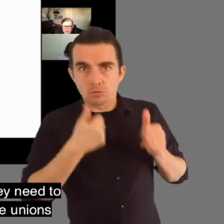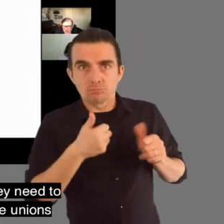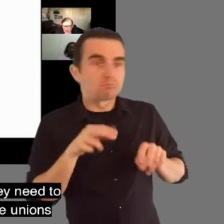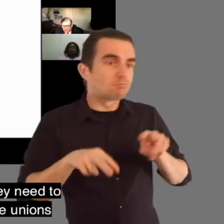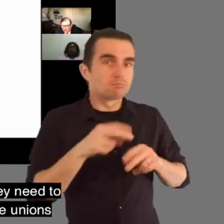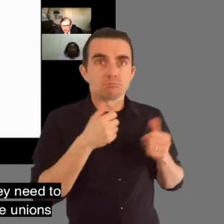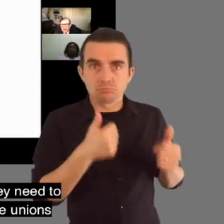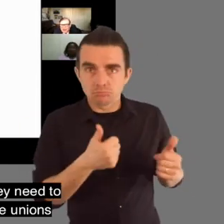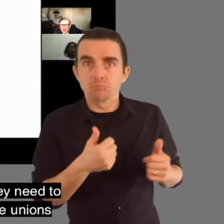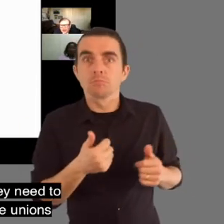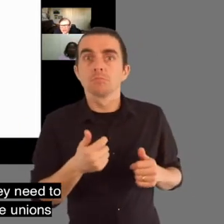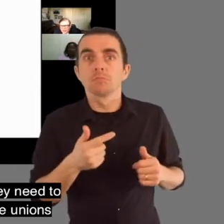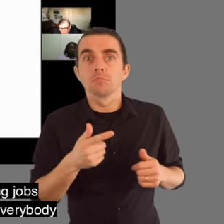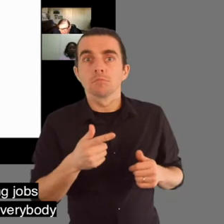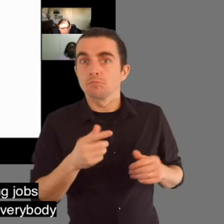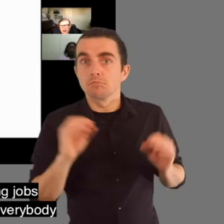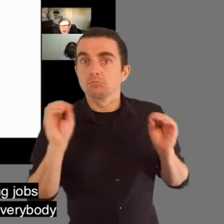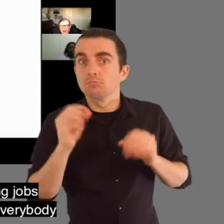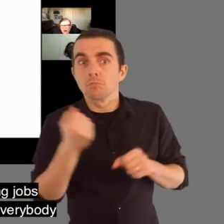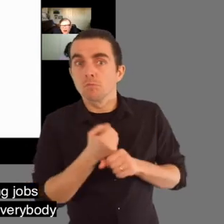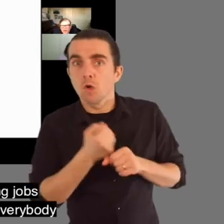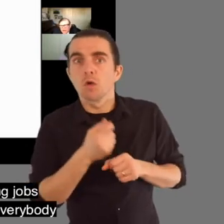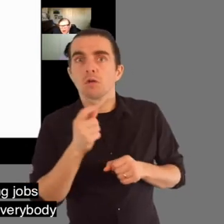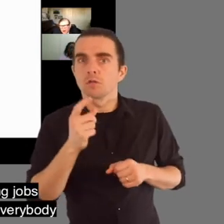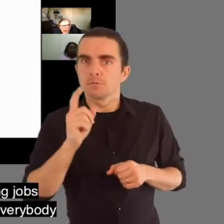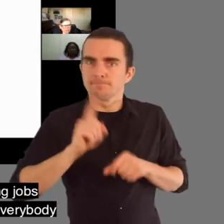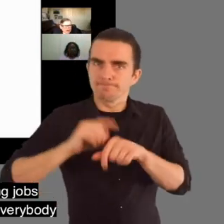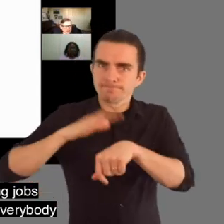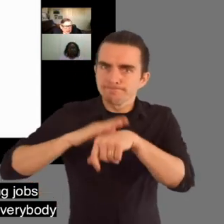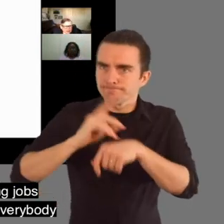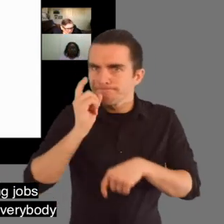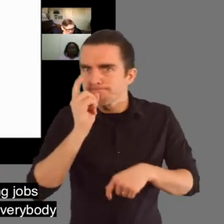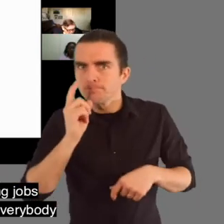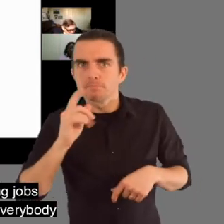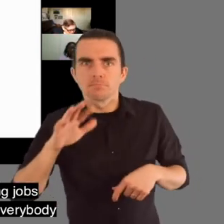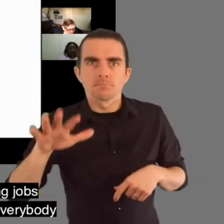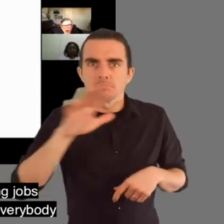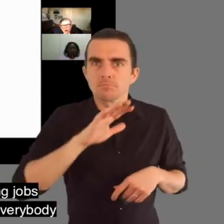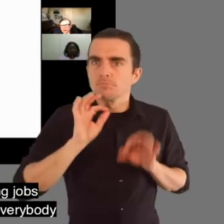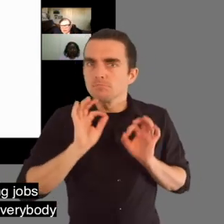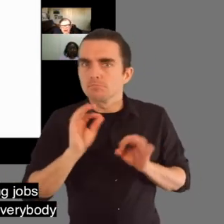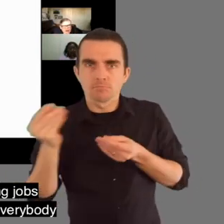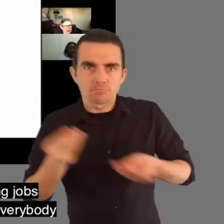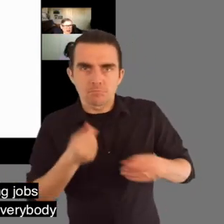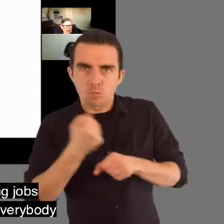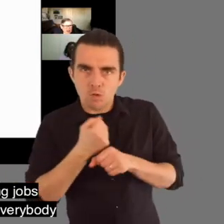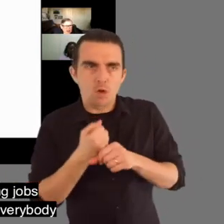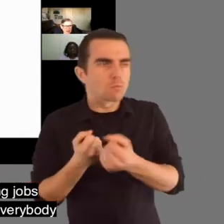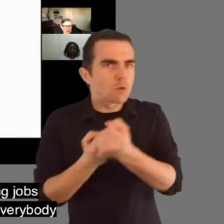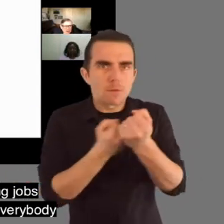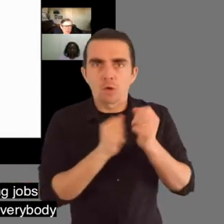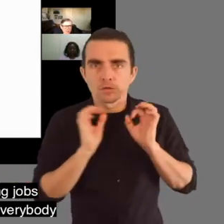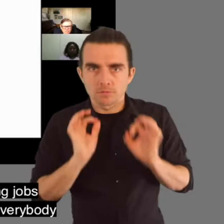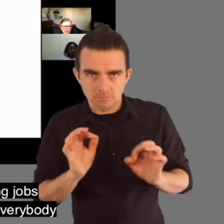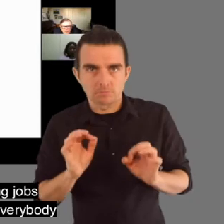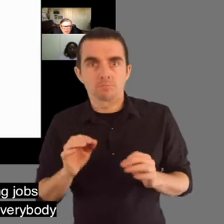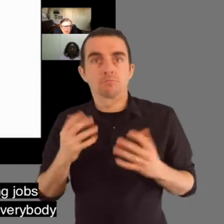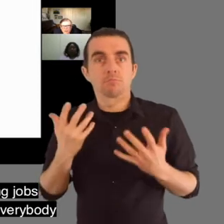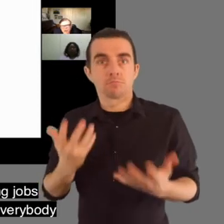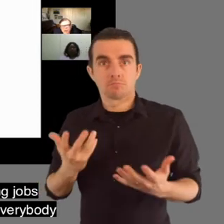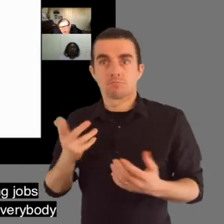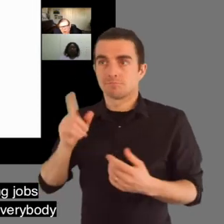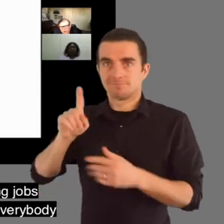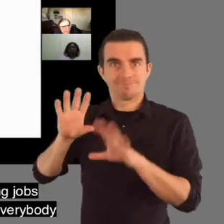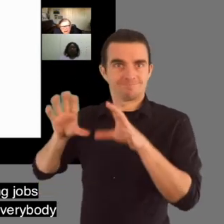unions have fulfilled a narrow role of protecting jobs and not really